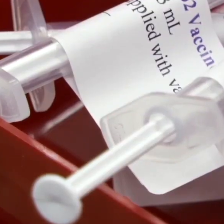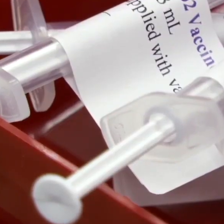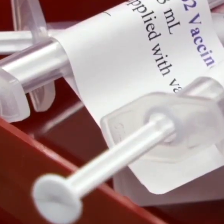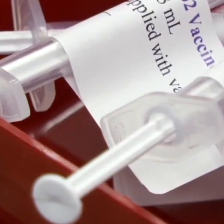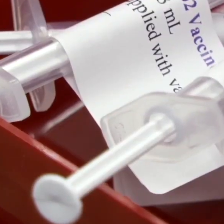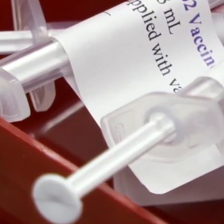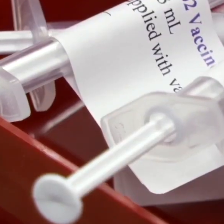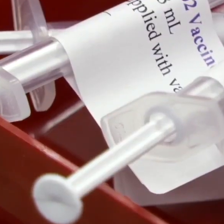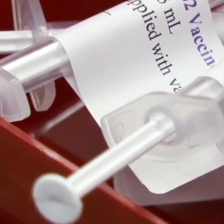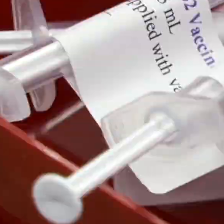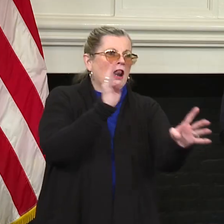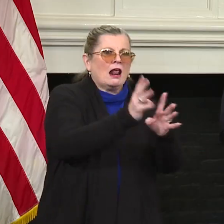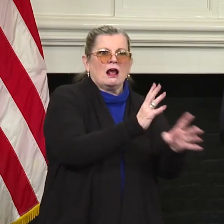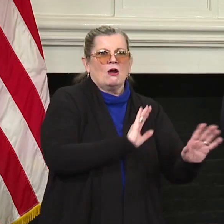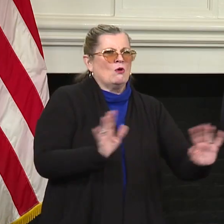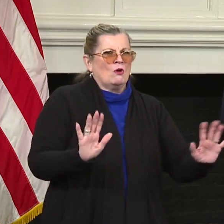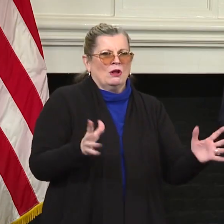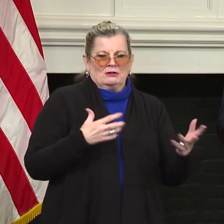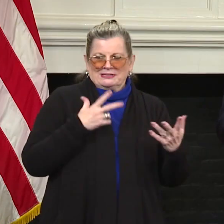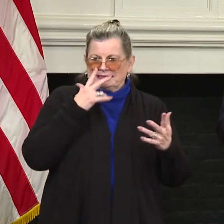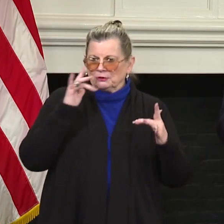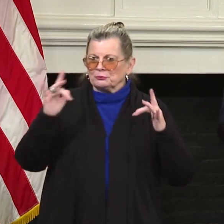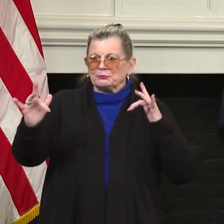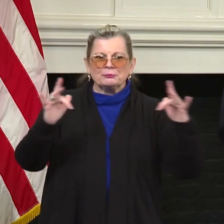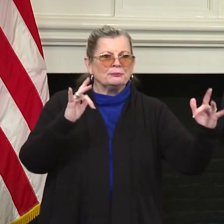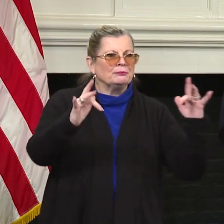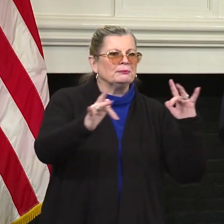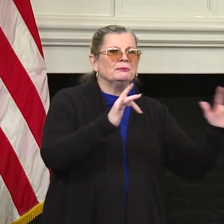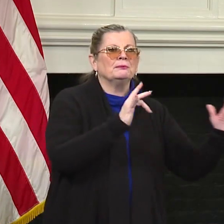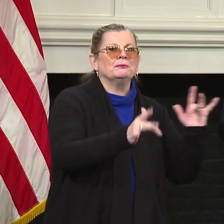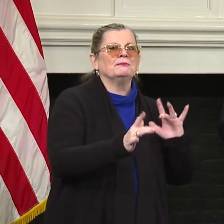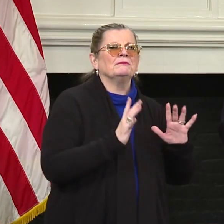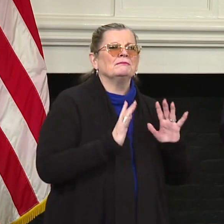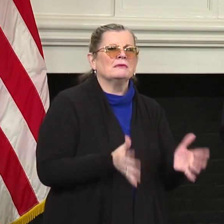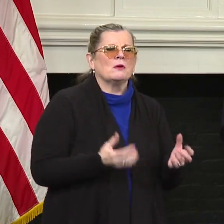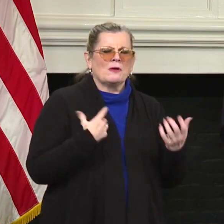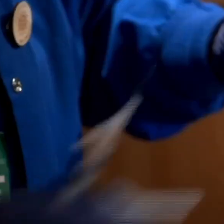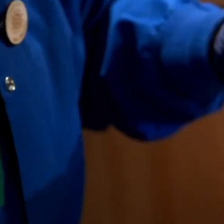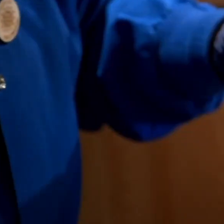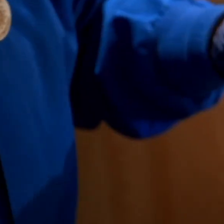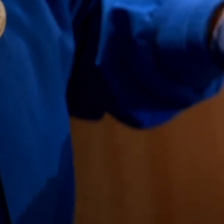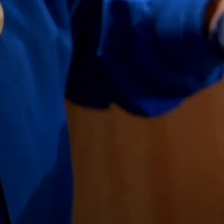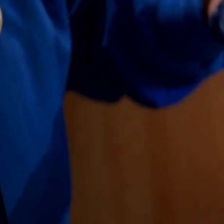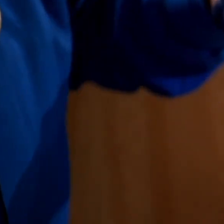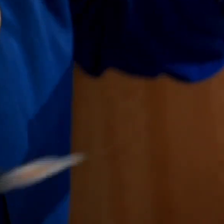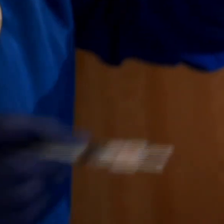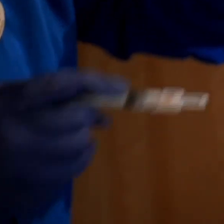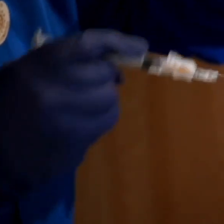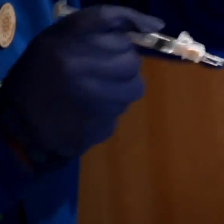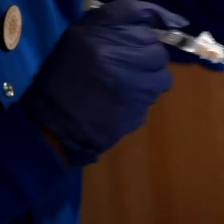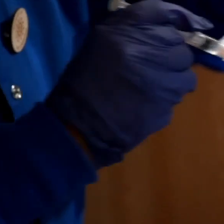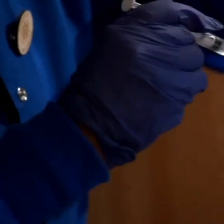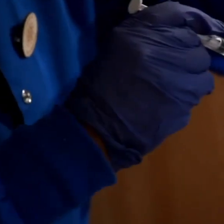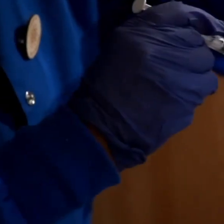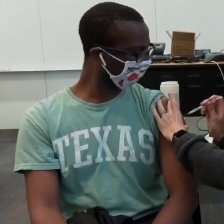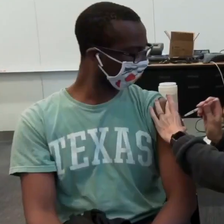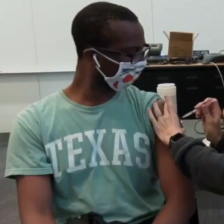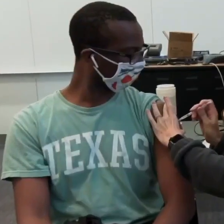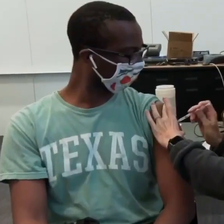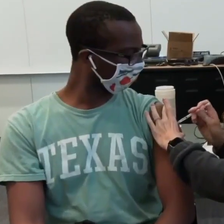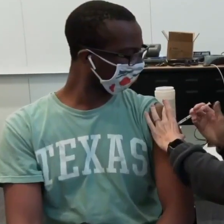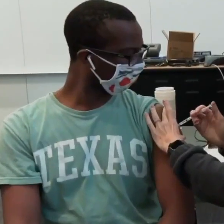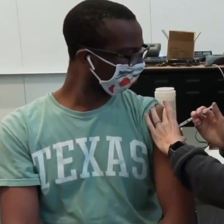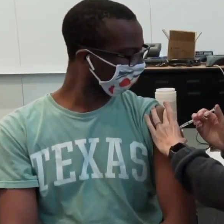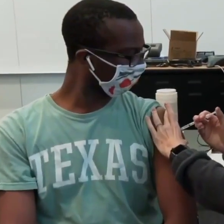sites outside hospitals. We're going to be converting a number of them right away this week. Similar to previous efforts, there will also be